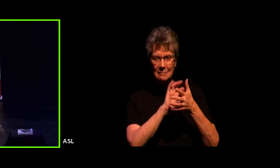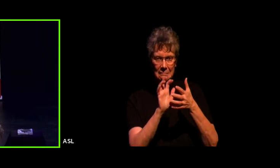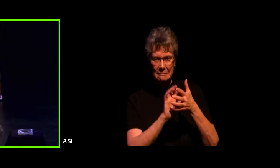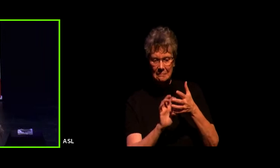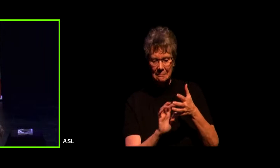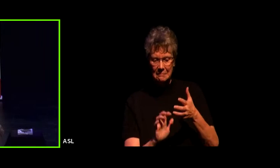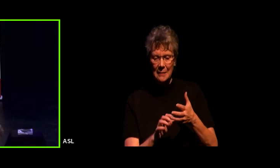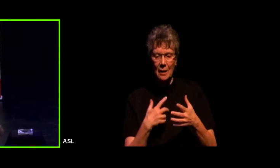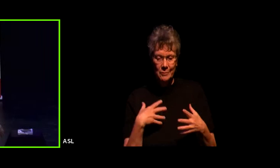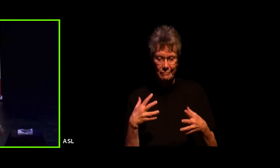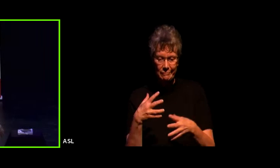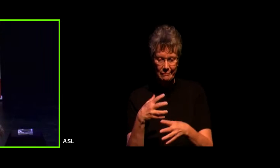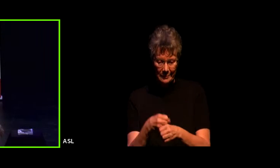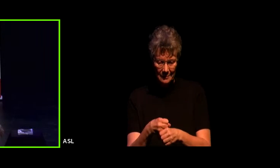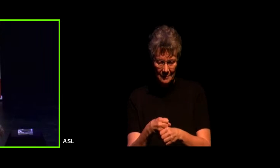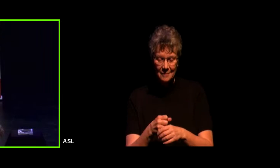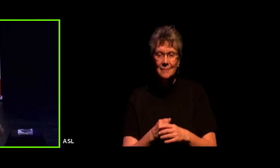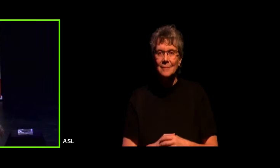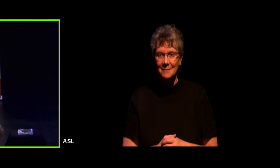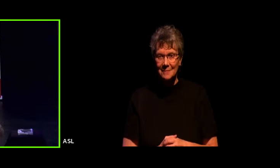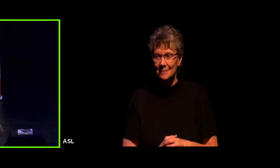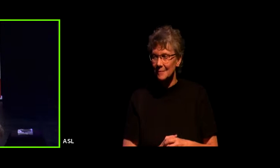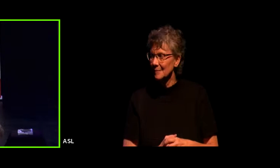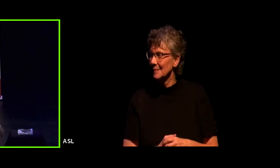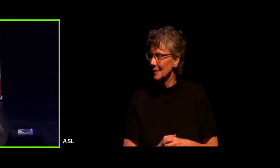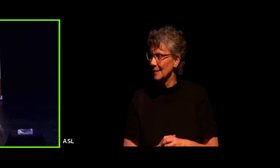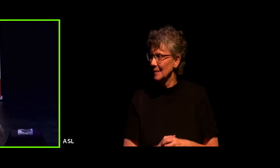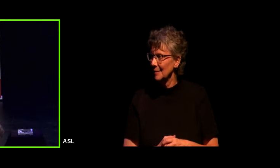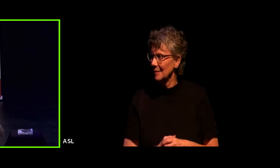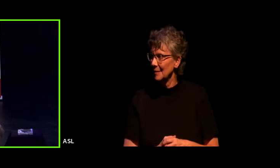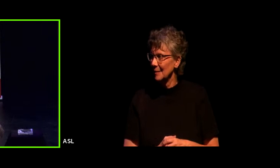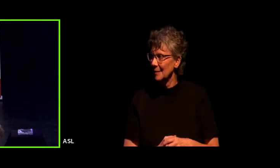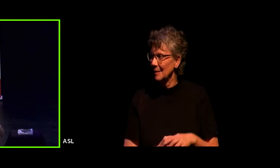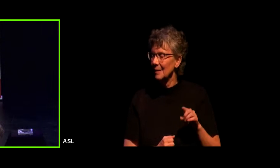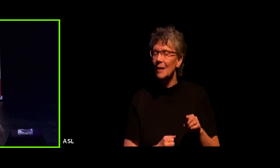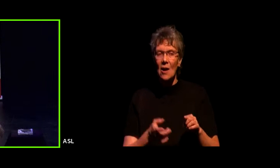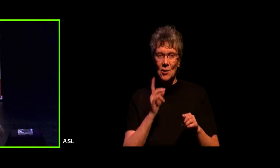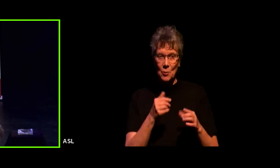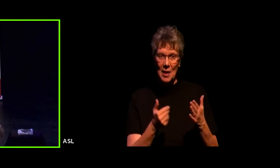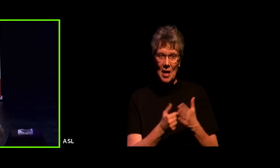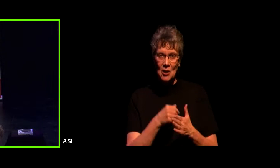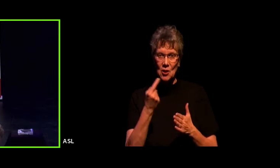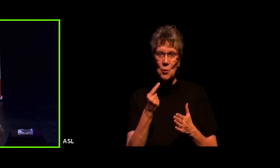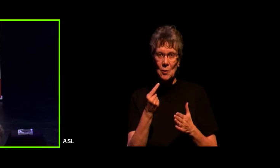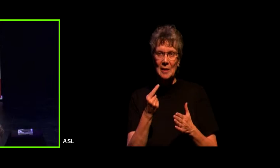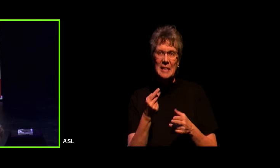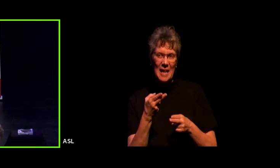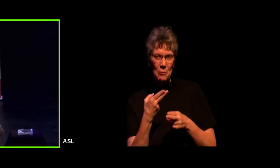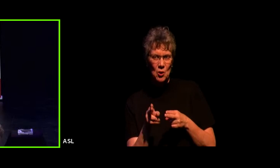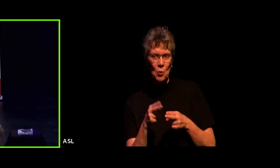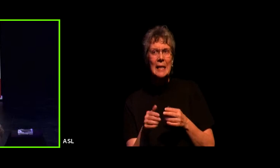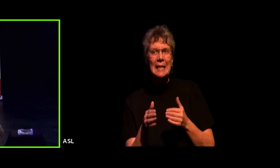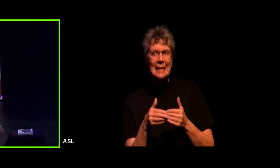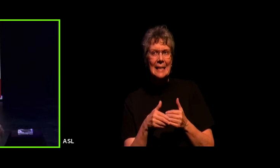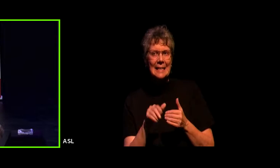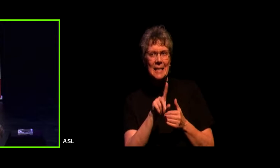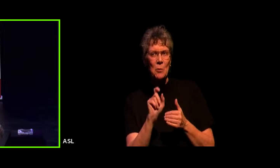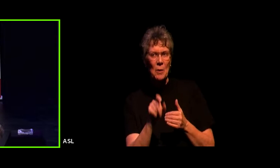Okay. And oh, there's also a short one that just popped up. We can get to that later. That's an easy question. Okay.